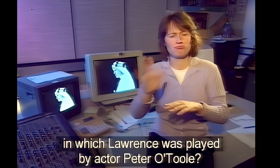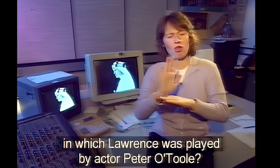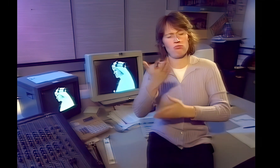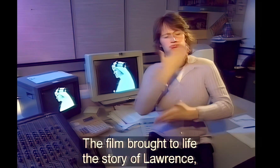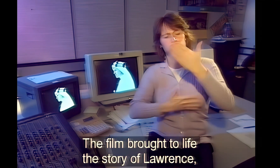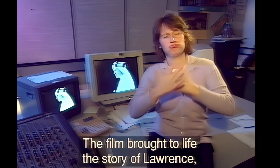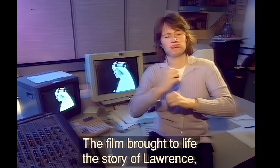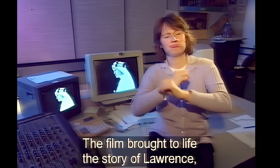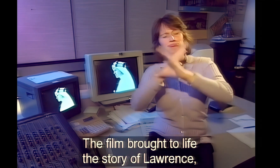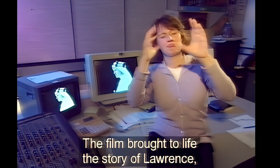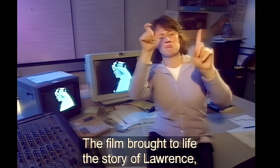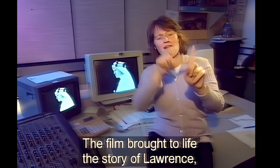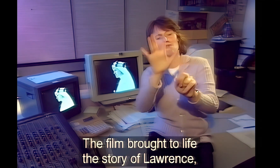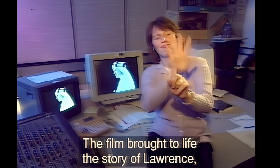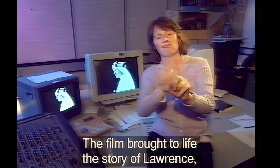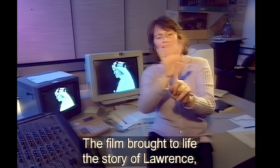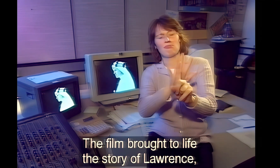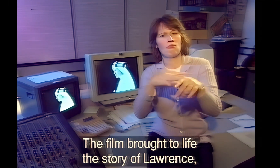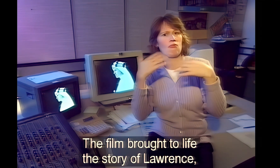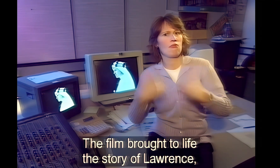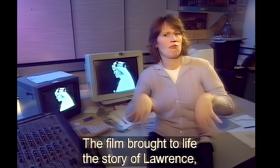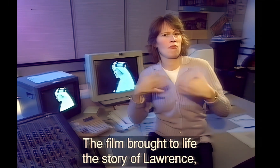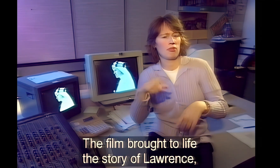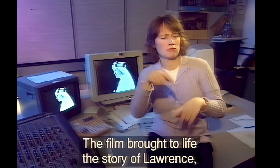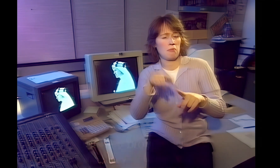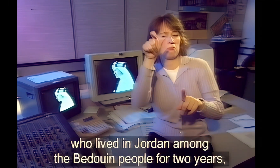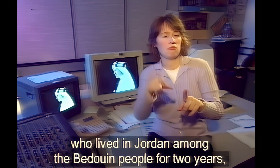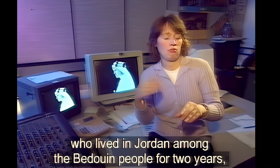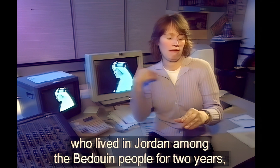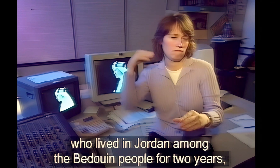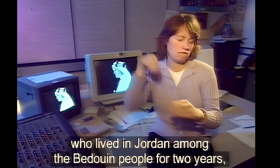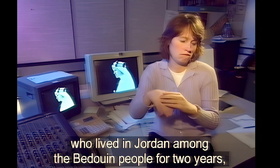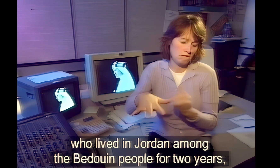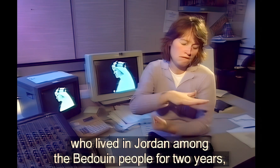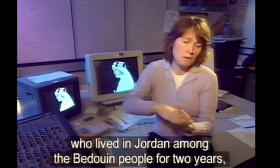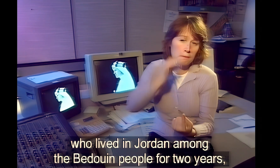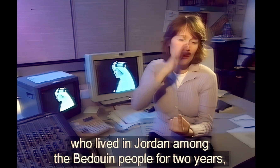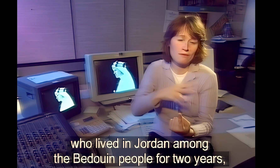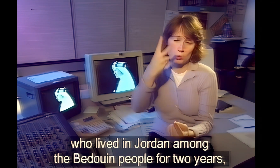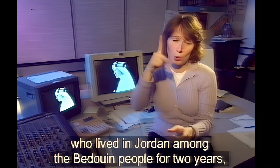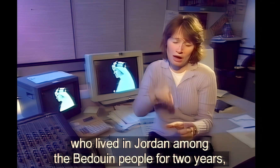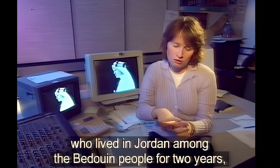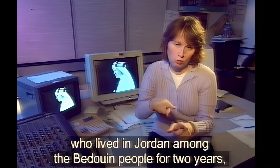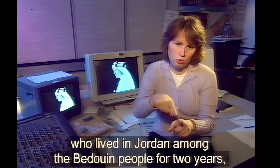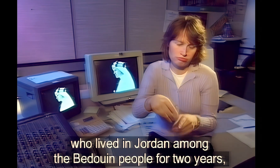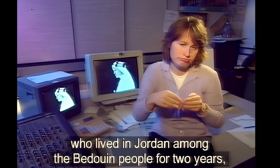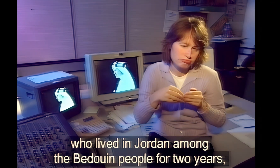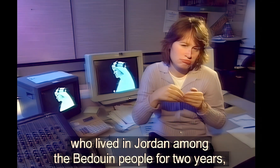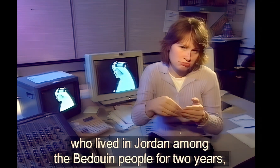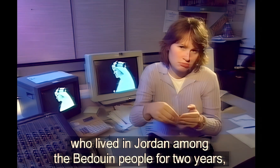The film brought to life the story of Lawrence, who lived in Jordan among the Bedouin people for 2 years, and he